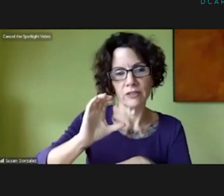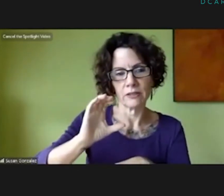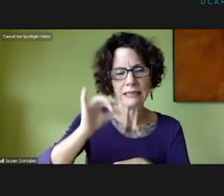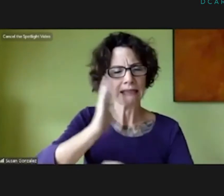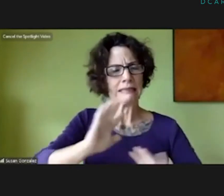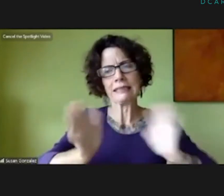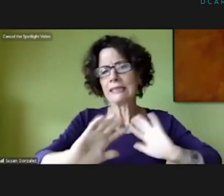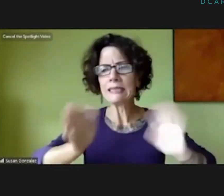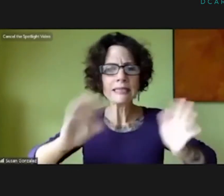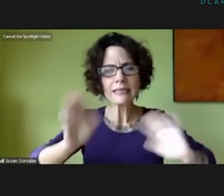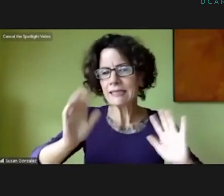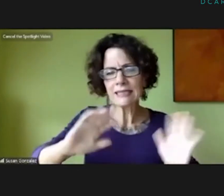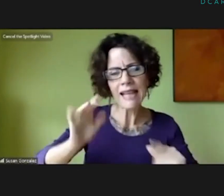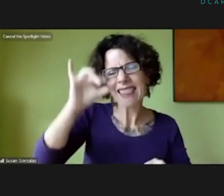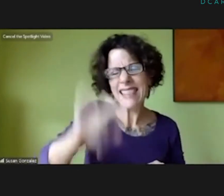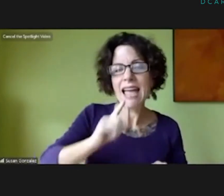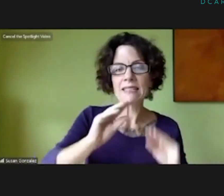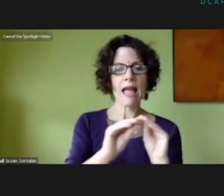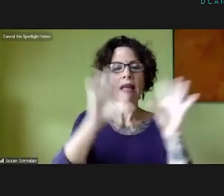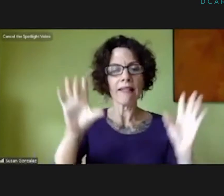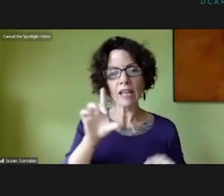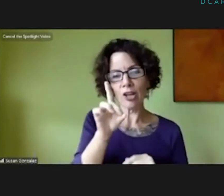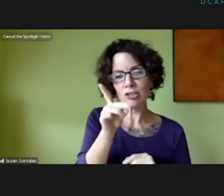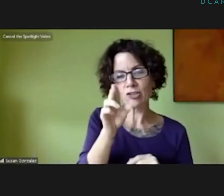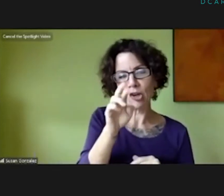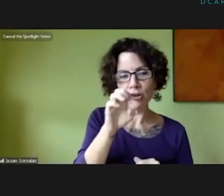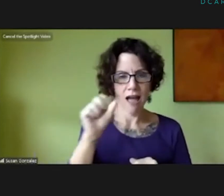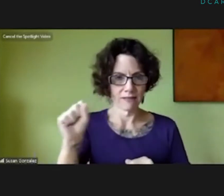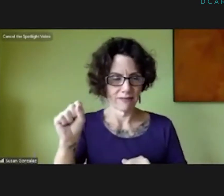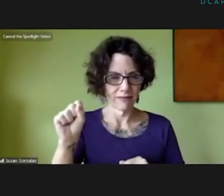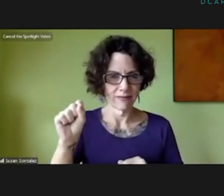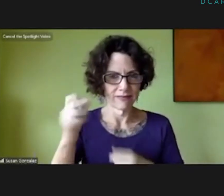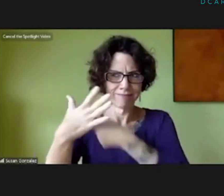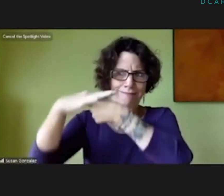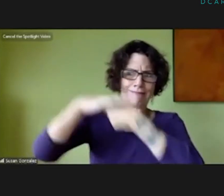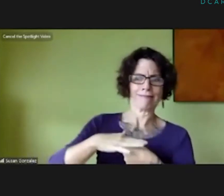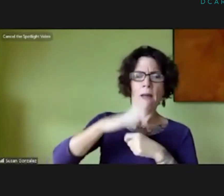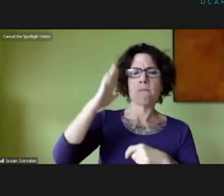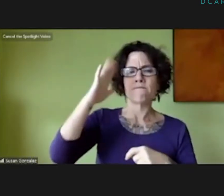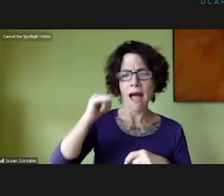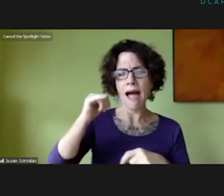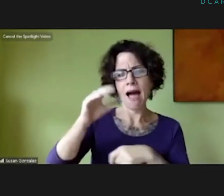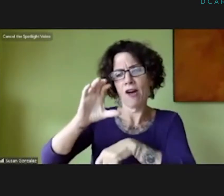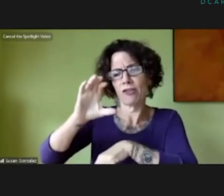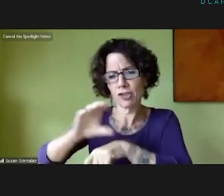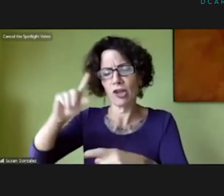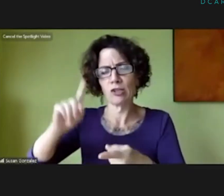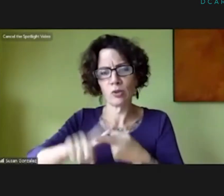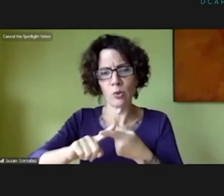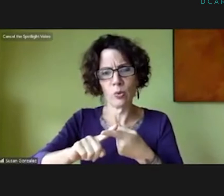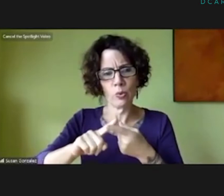church. Do not do that. That is clear duress. That is pressure by the